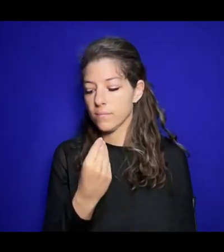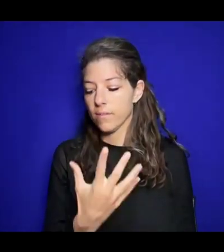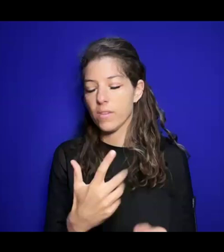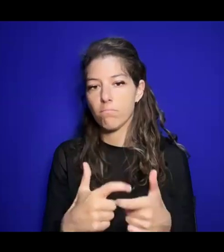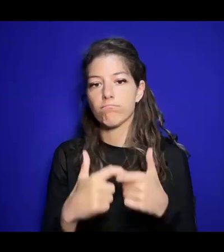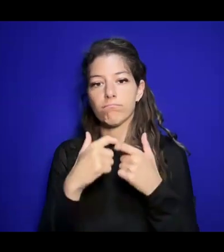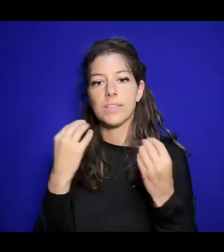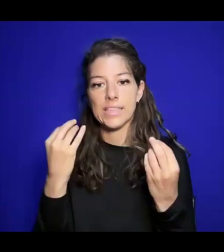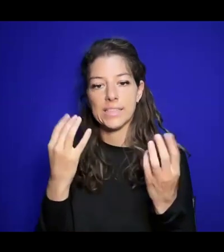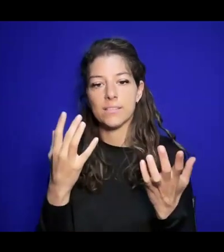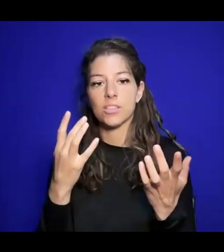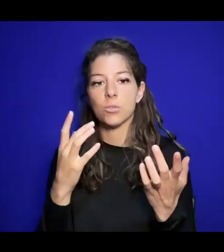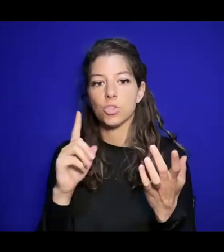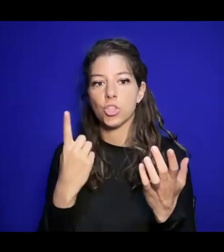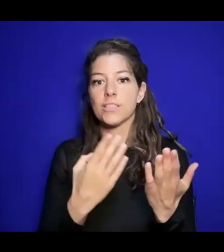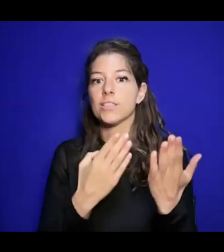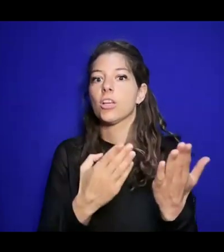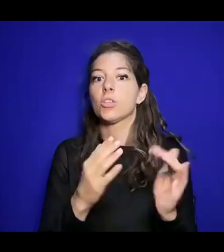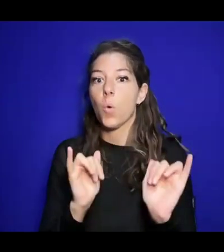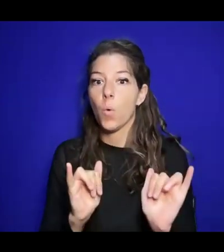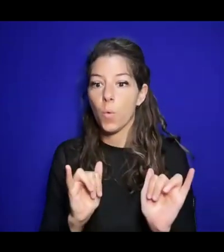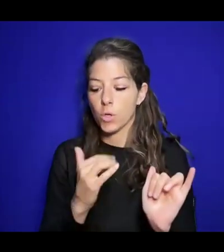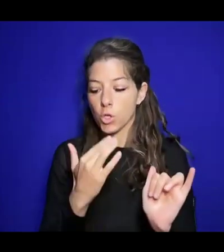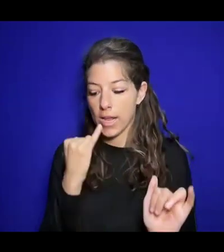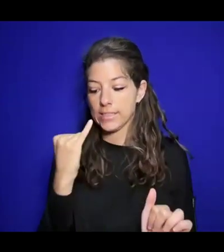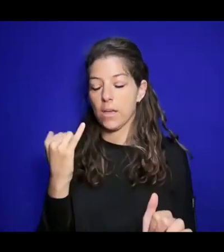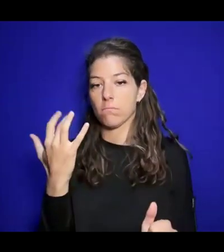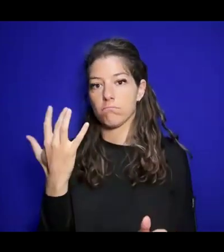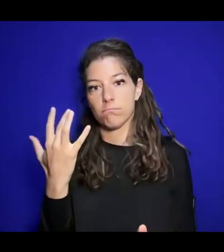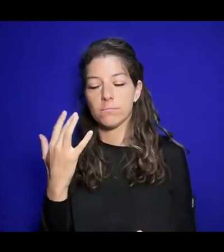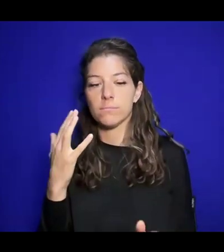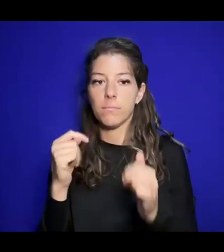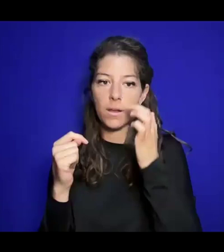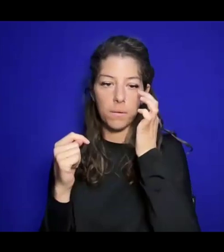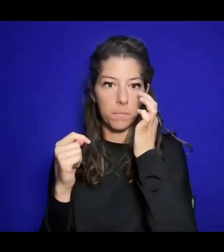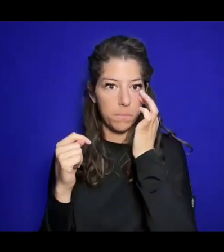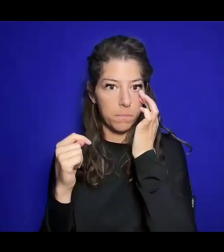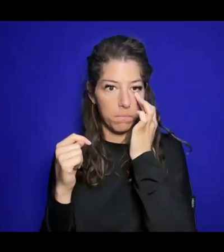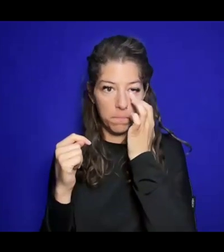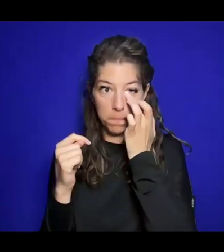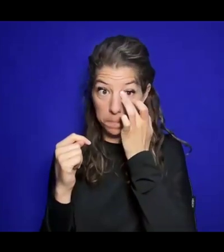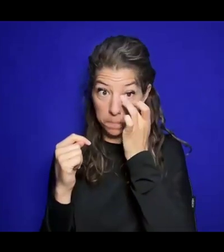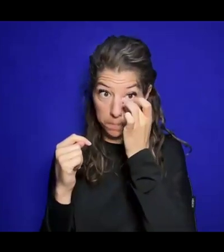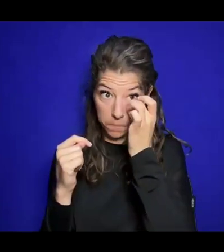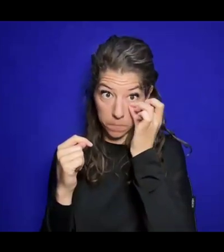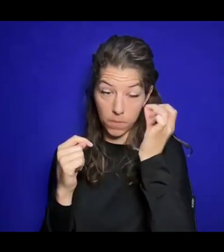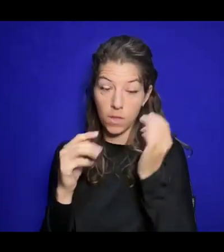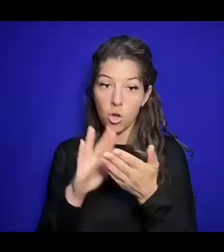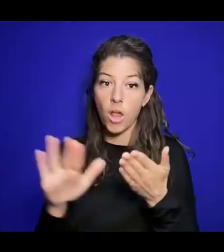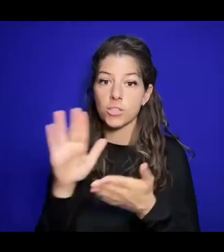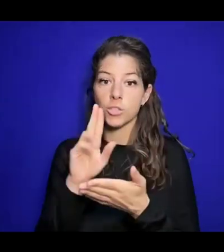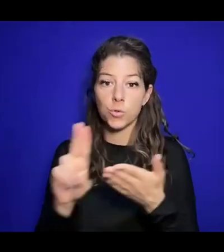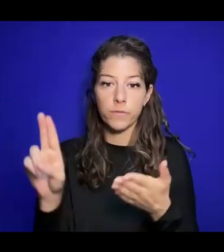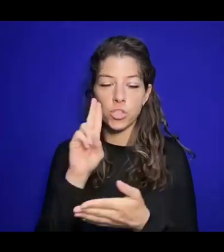to think. So just suggesting it, oh, that's a good idea. But oftentimes, colleges and universities have foundations